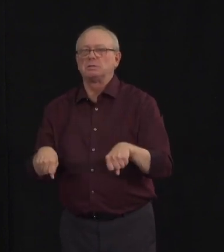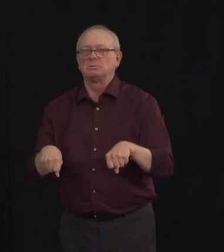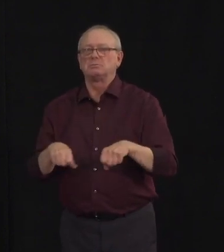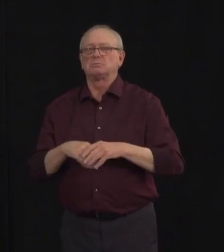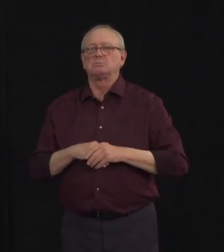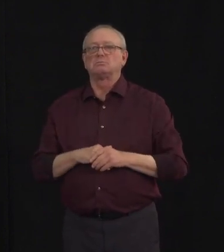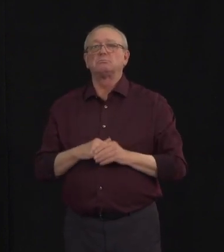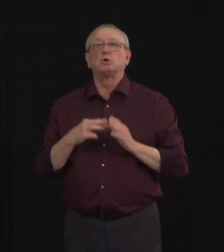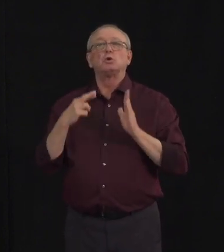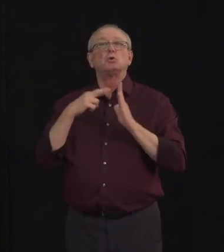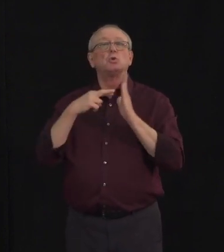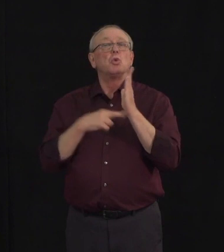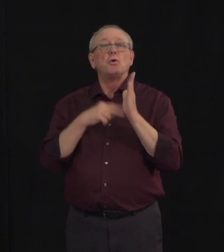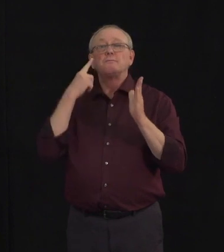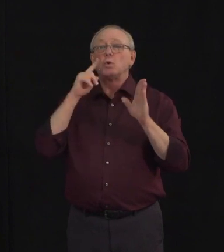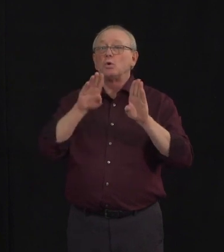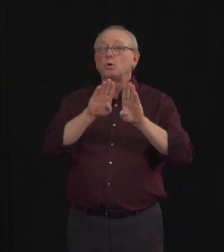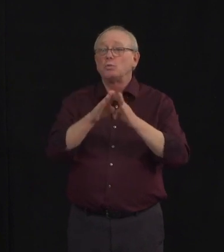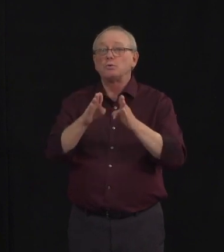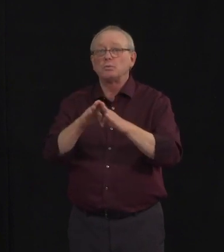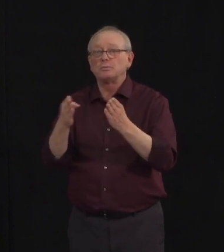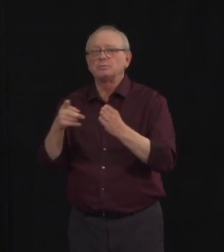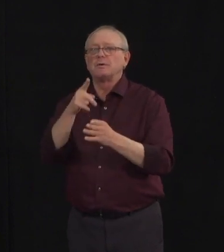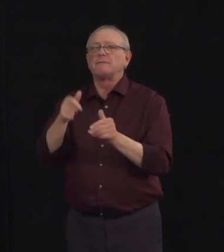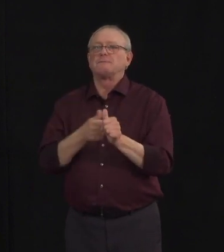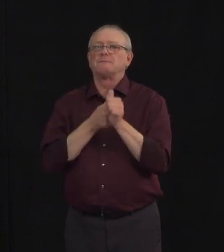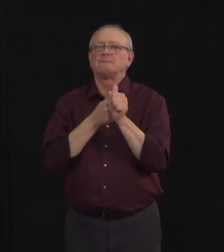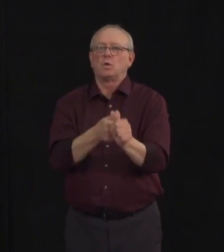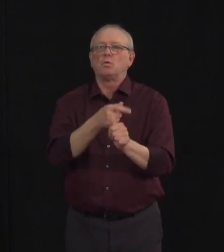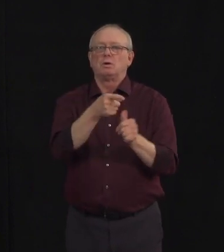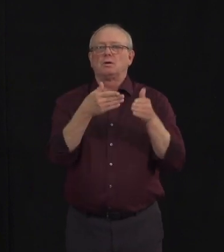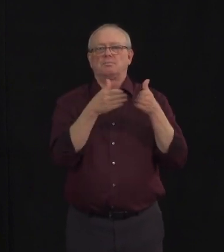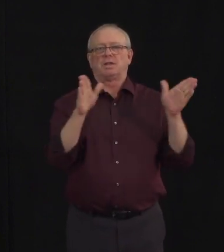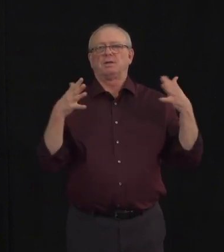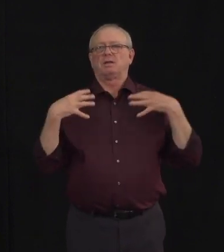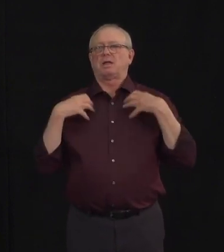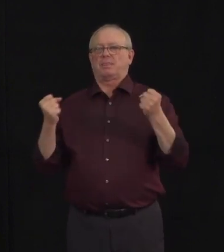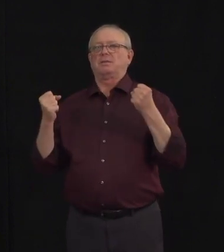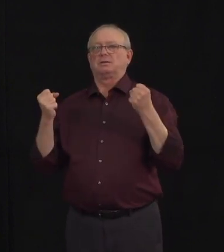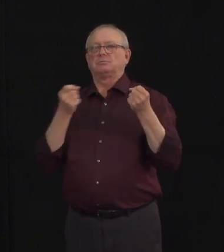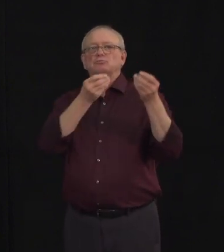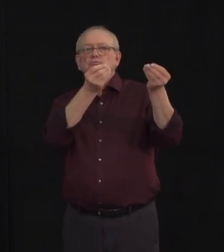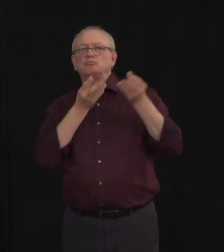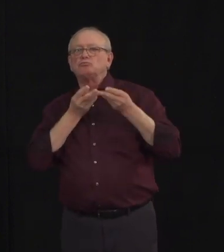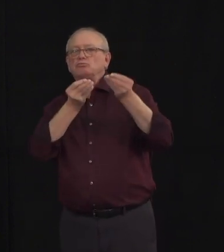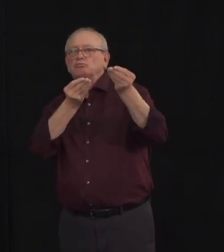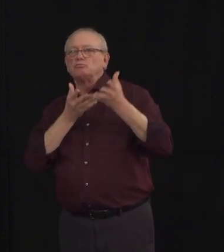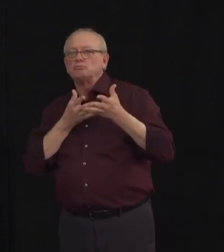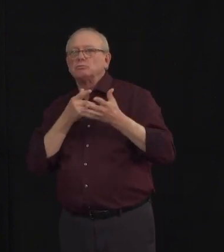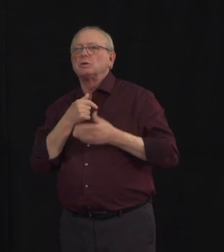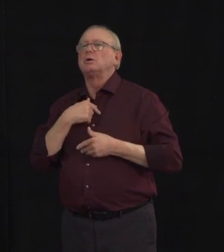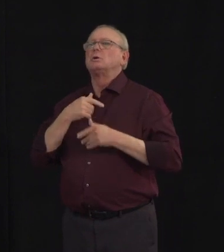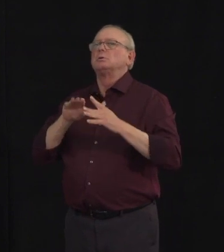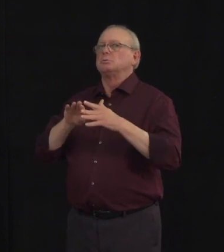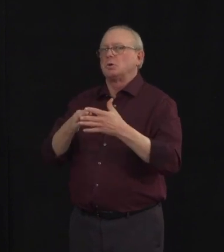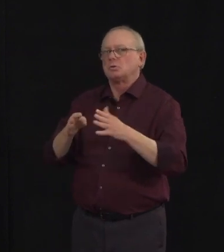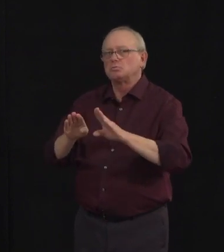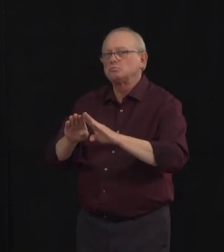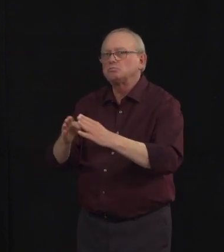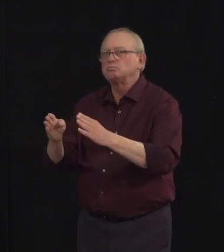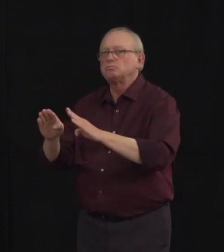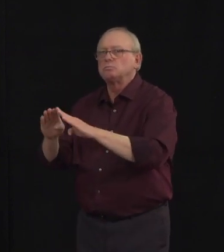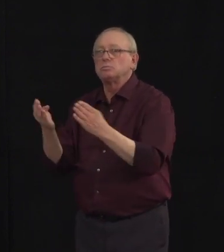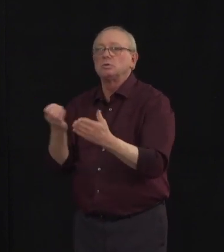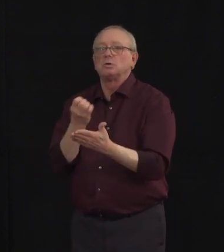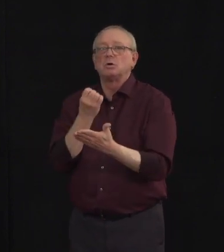as we carefully and gradually lift the restrictions on our economy and our lives. Together, Albertans' efforts to adhere